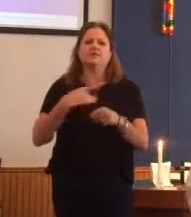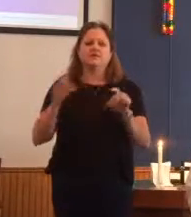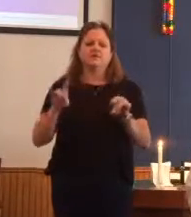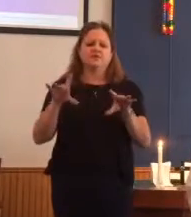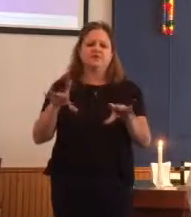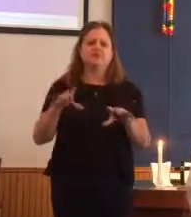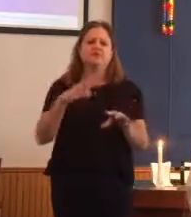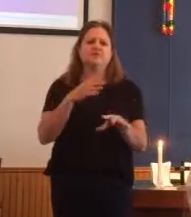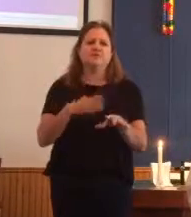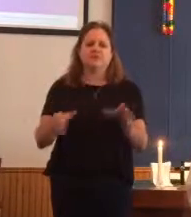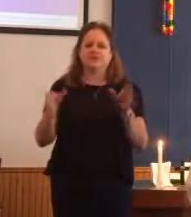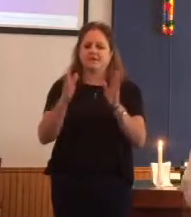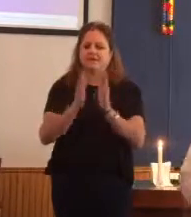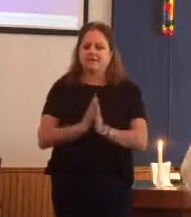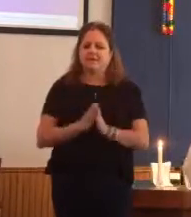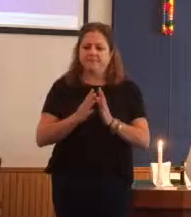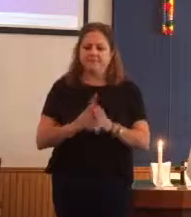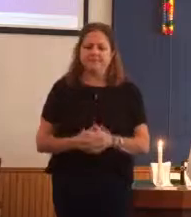redeemer. Amen.